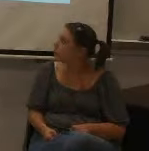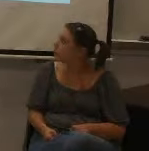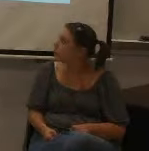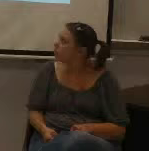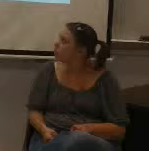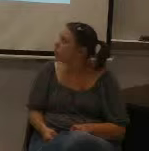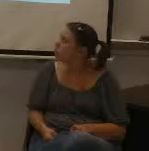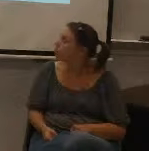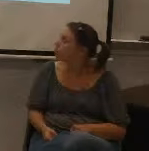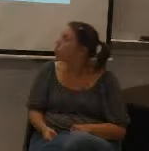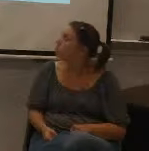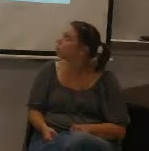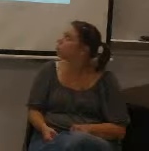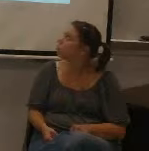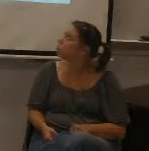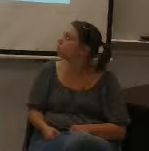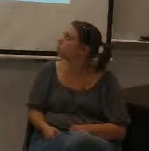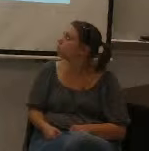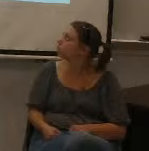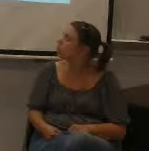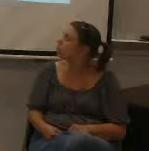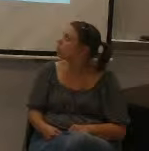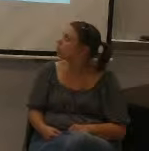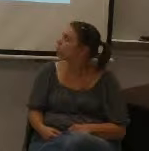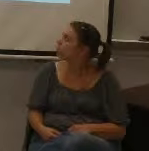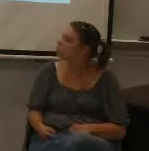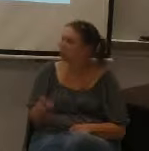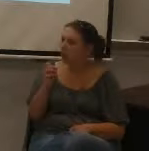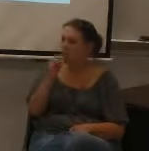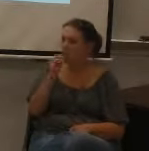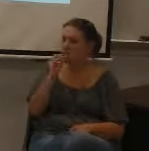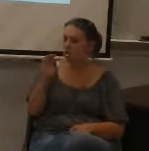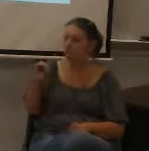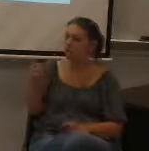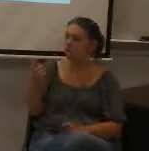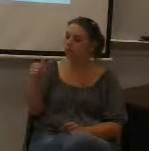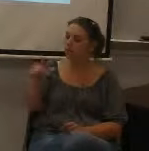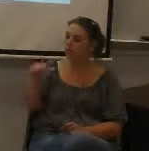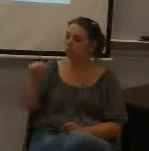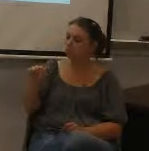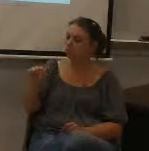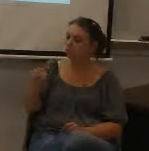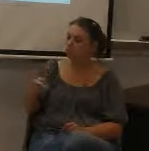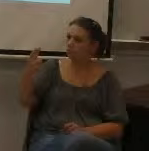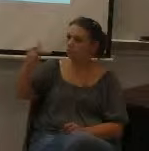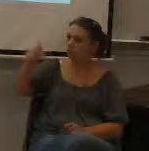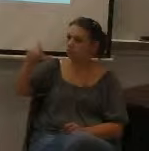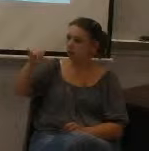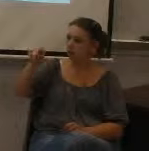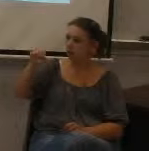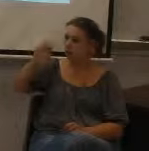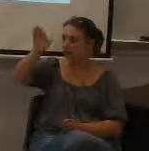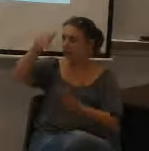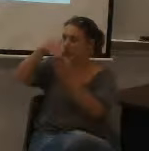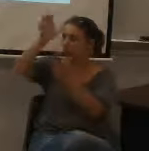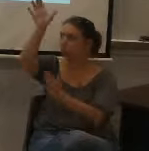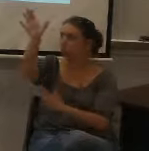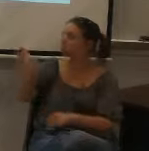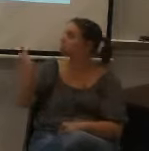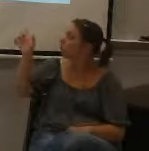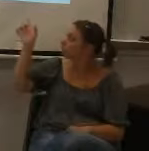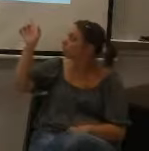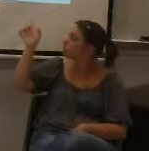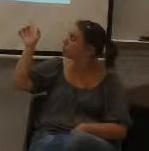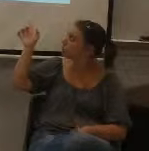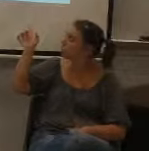talked about already is the Ogallala, or the High Plains aquifer, that lies into the center of the United States here, is responsible for a